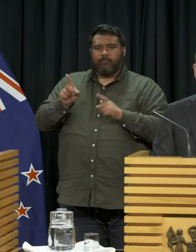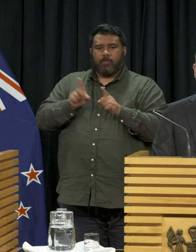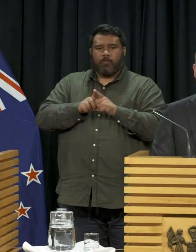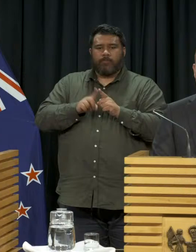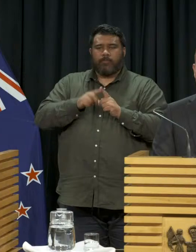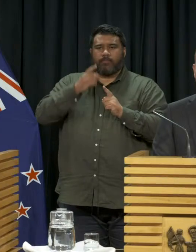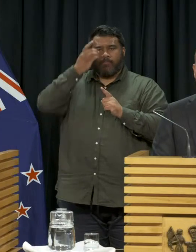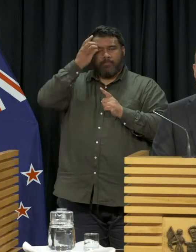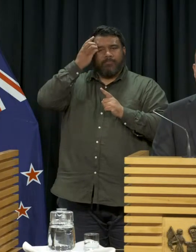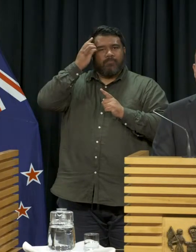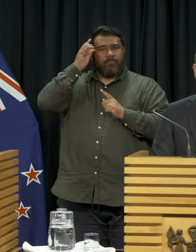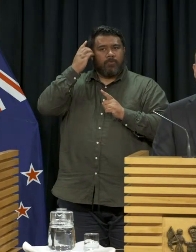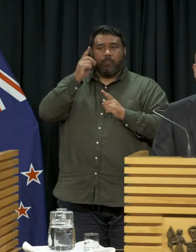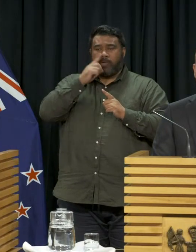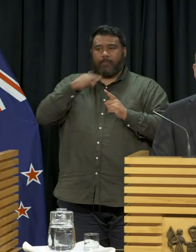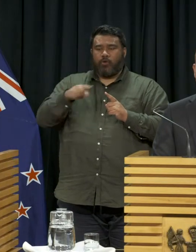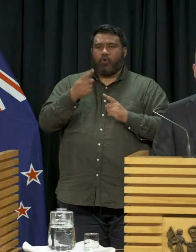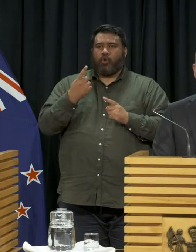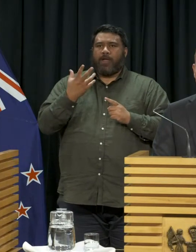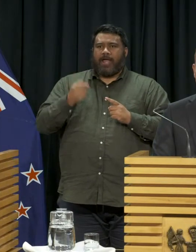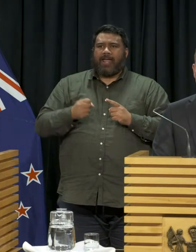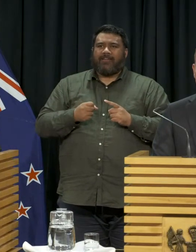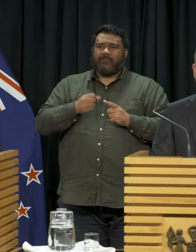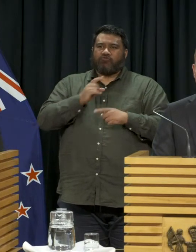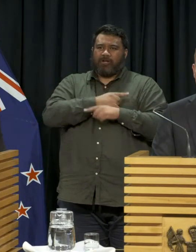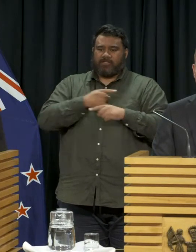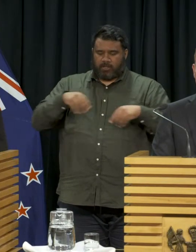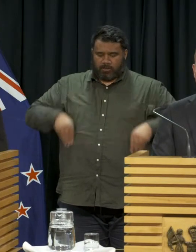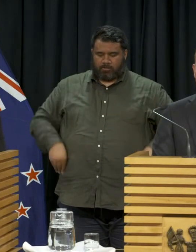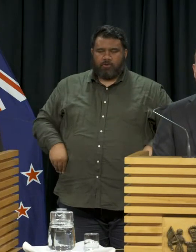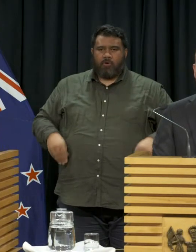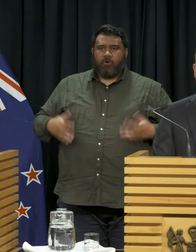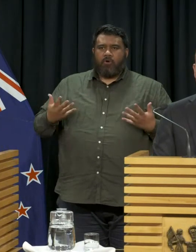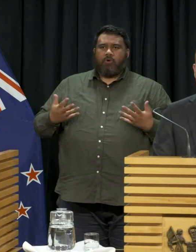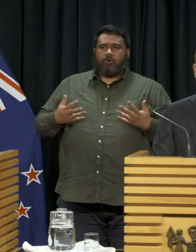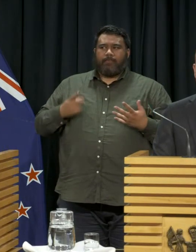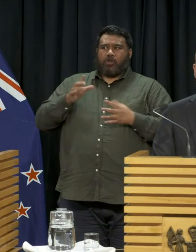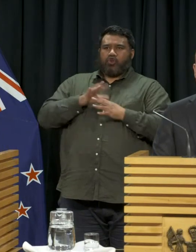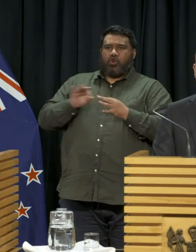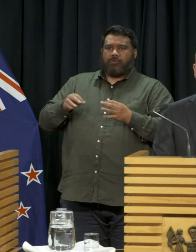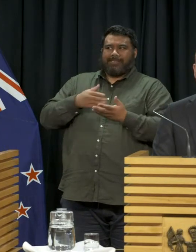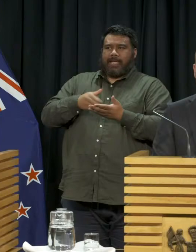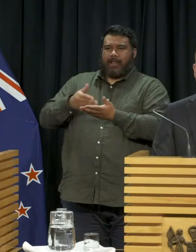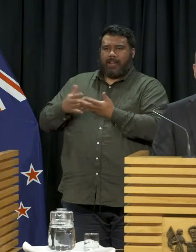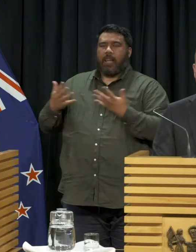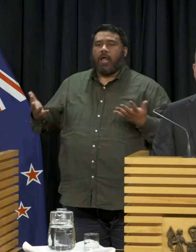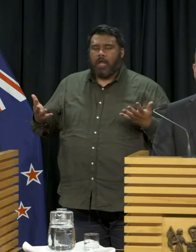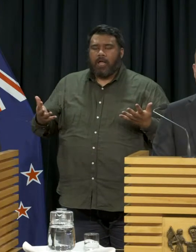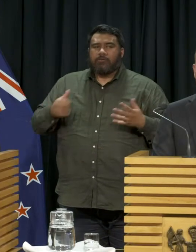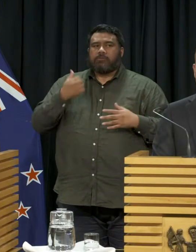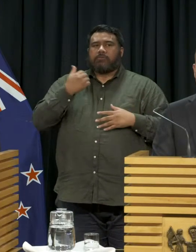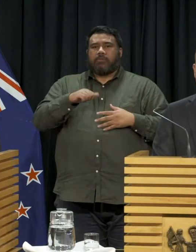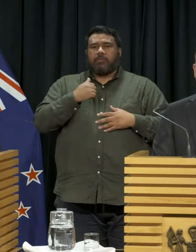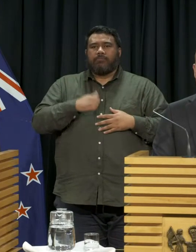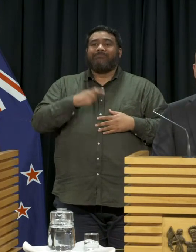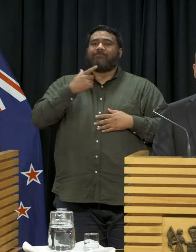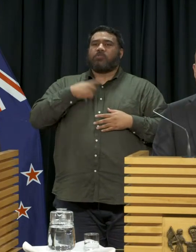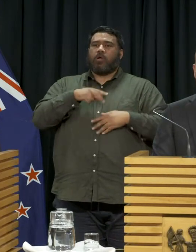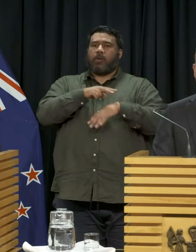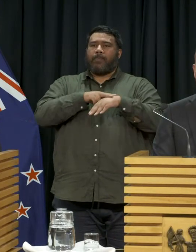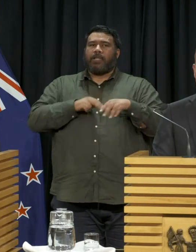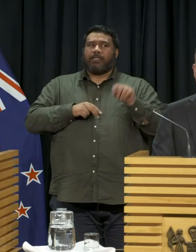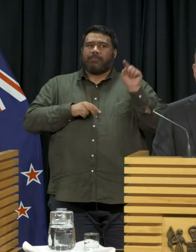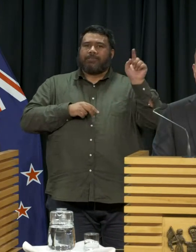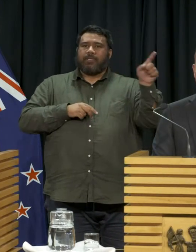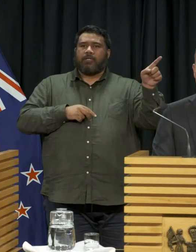in personal possession. We changed the Misuse of Drugs Act to oblige the police now to make sure that